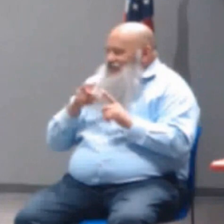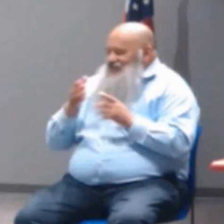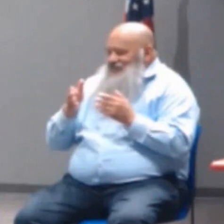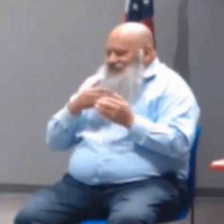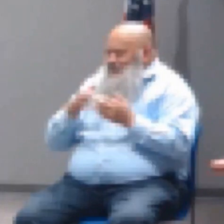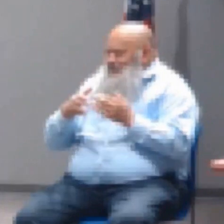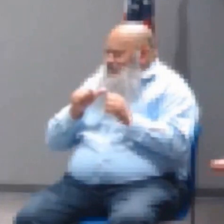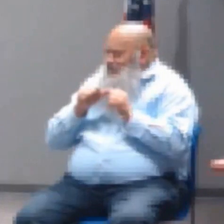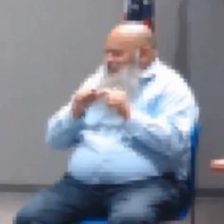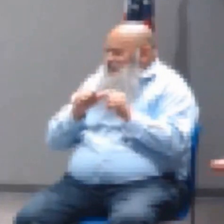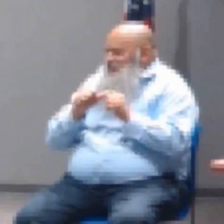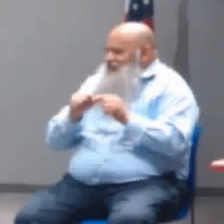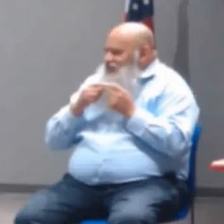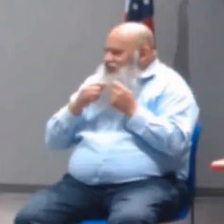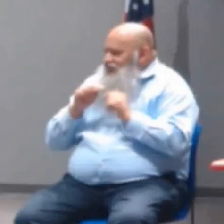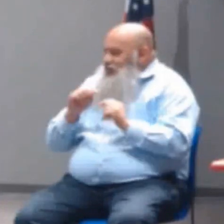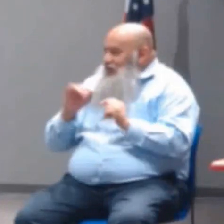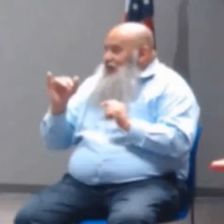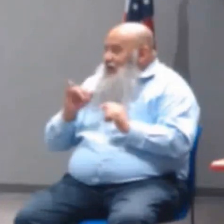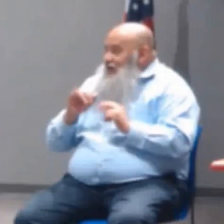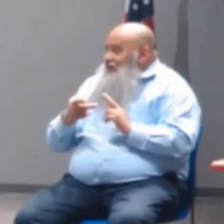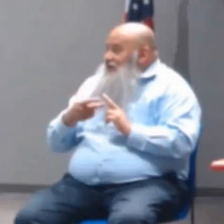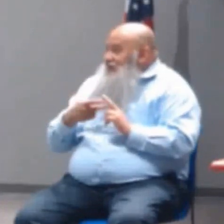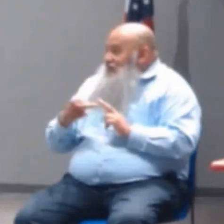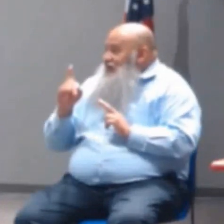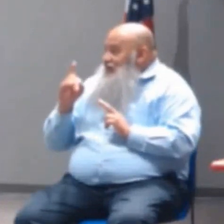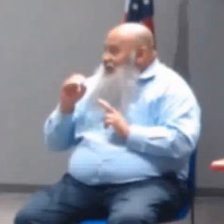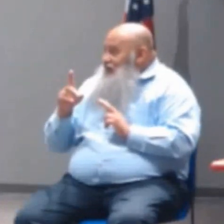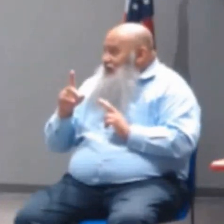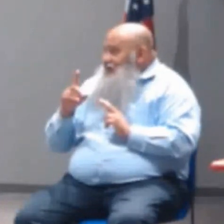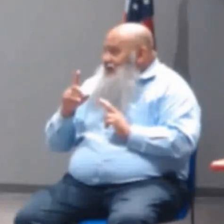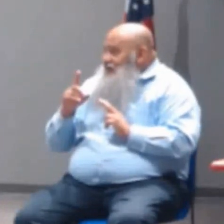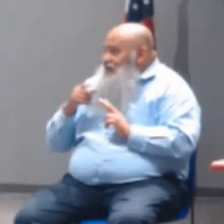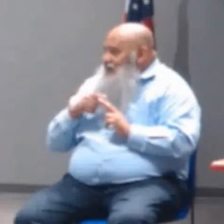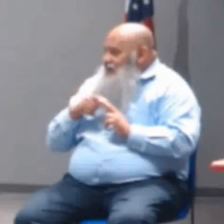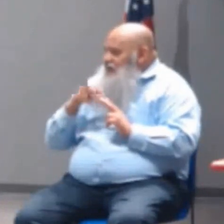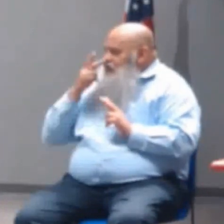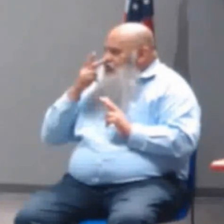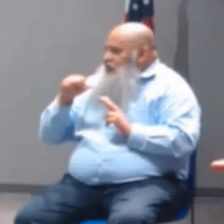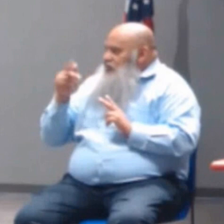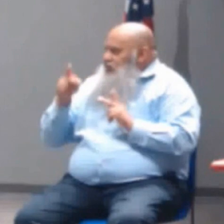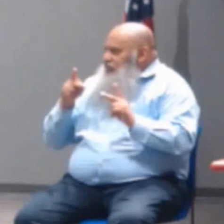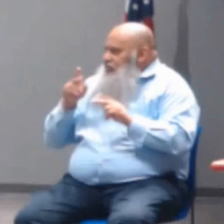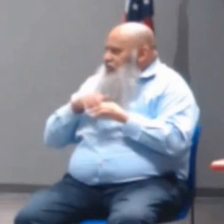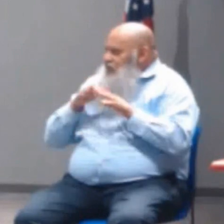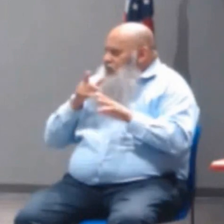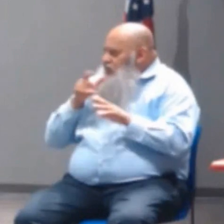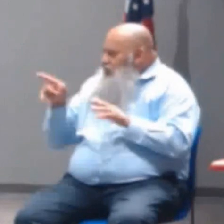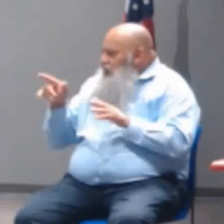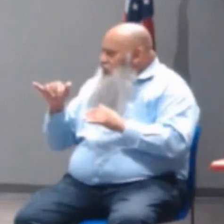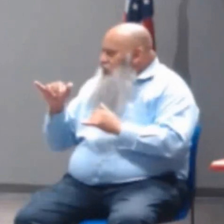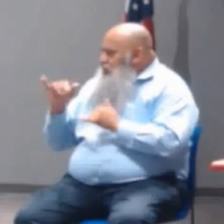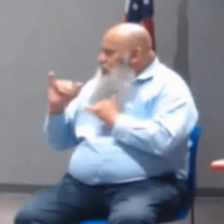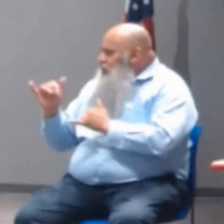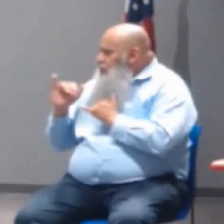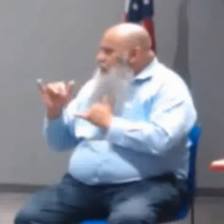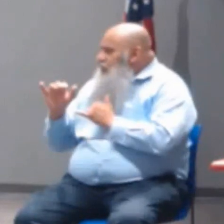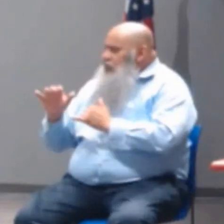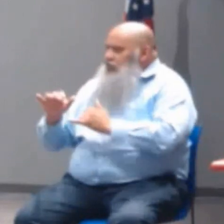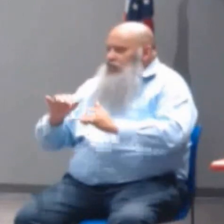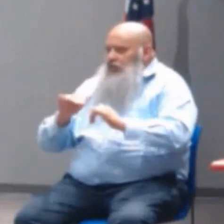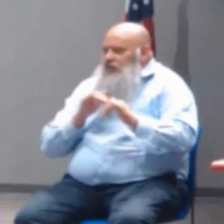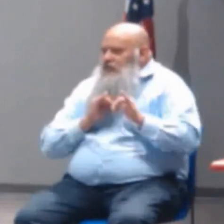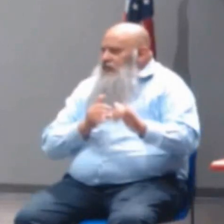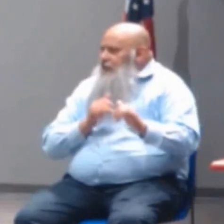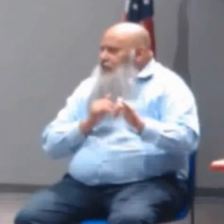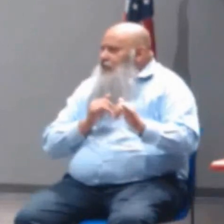trying. And as they did, they encountered others on the way that had been there before and walked the same journey,